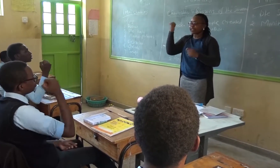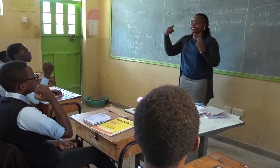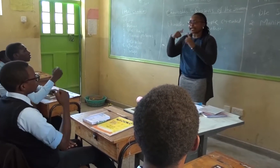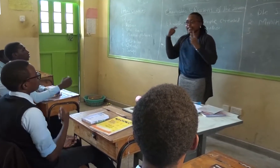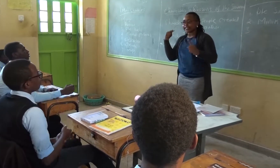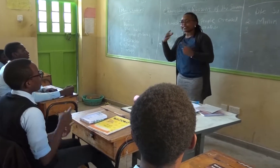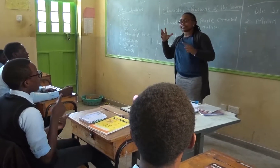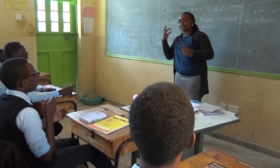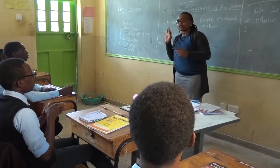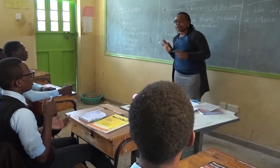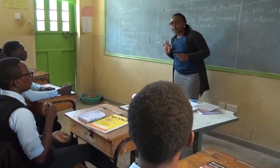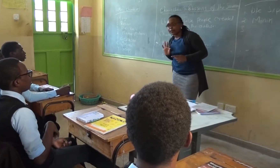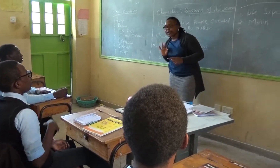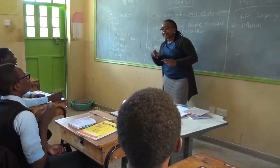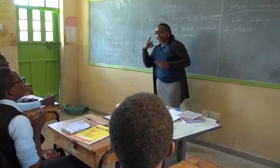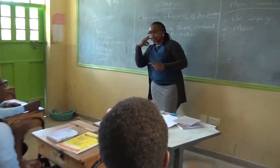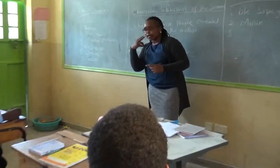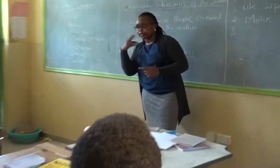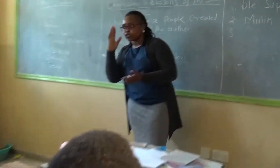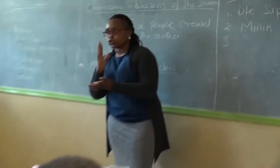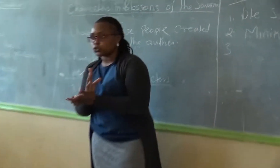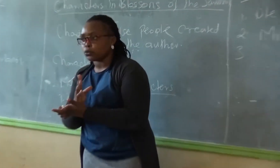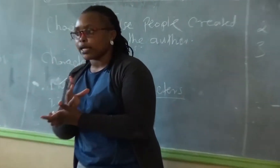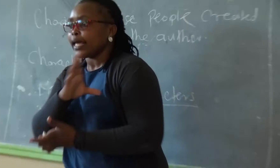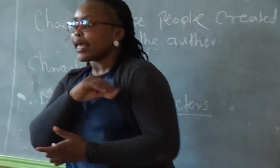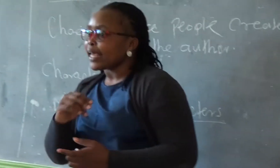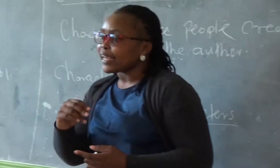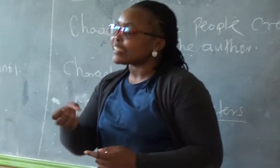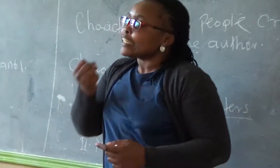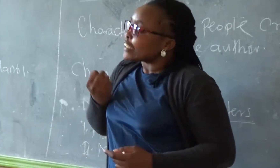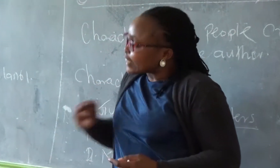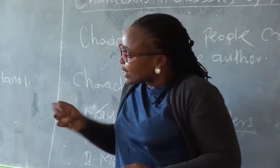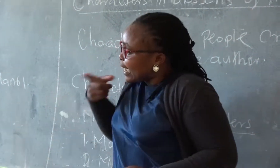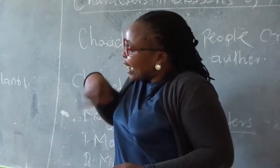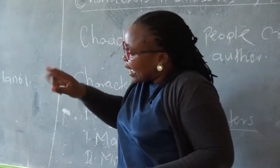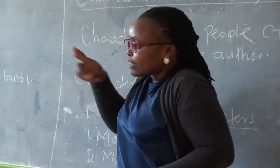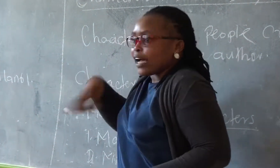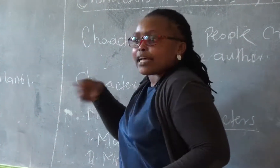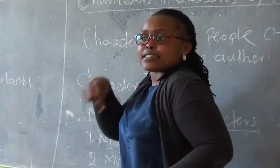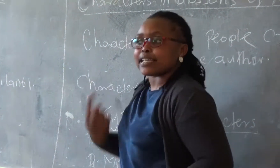advocate against the female circumcision, true, and she had herself,